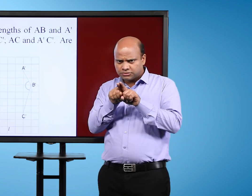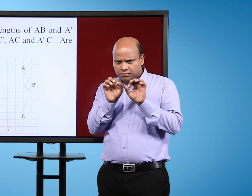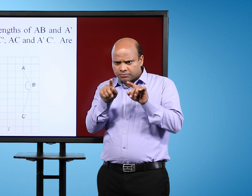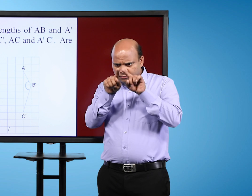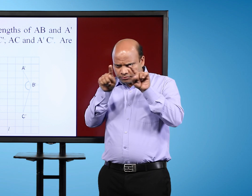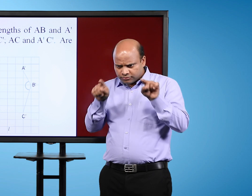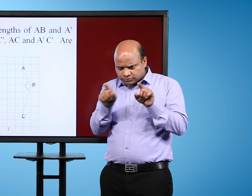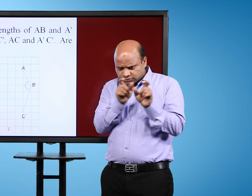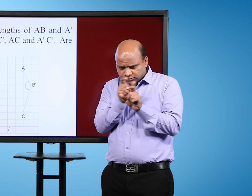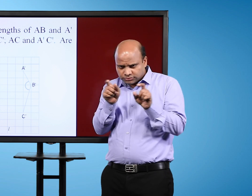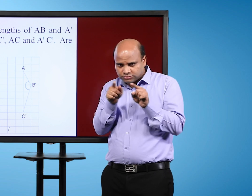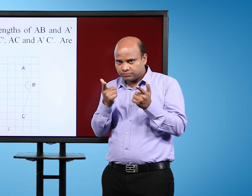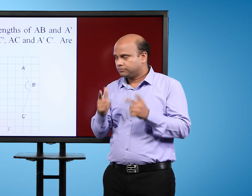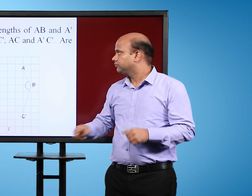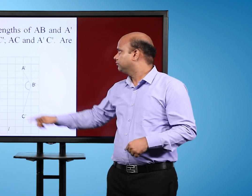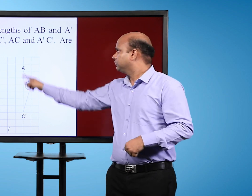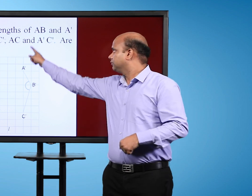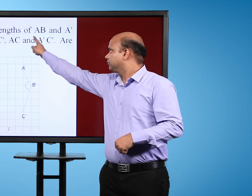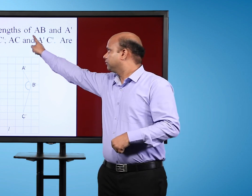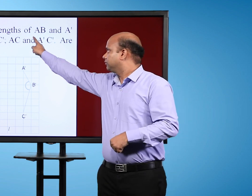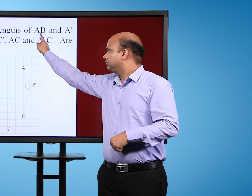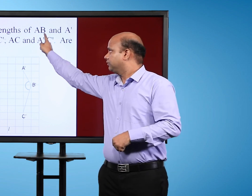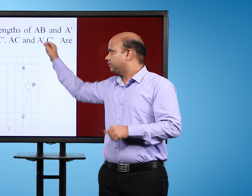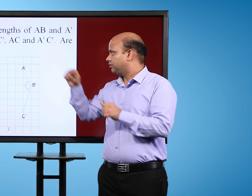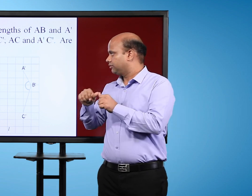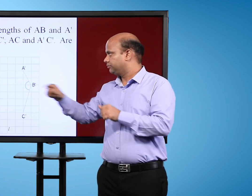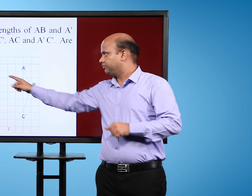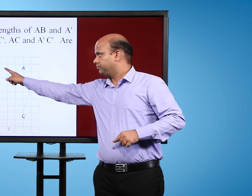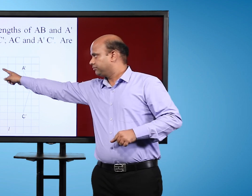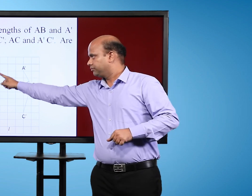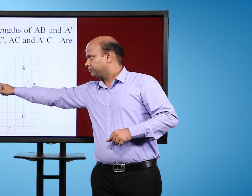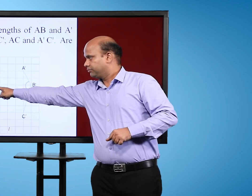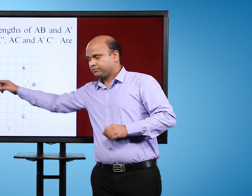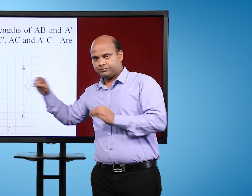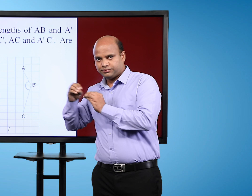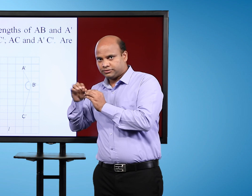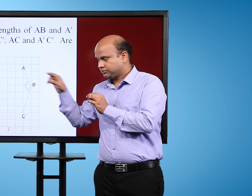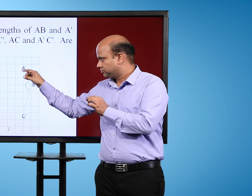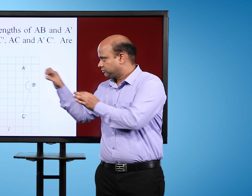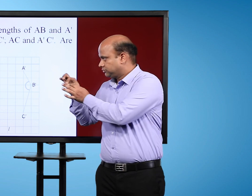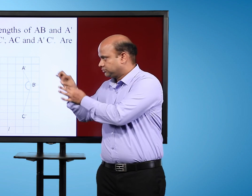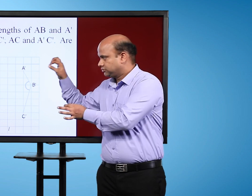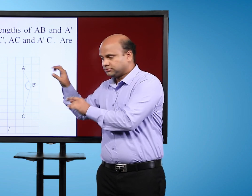Compare the lengths of AB and A-B-, BC and